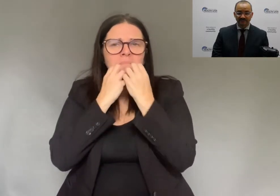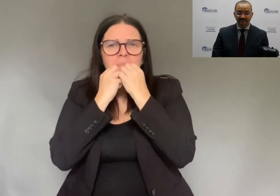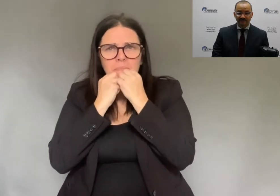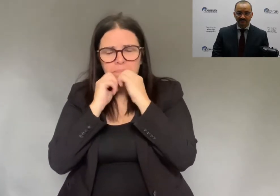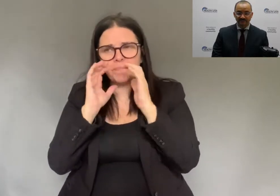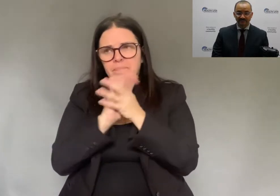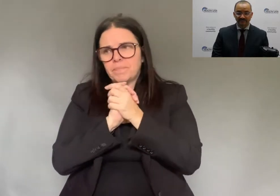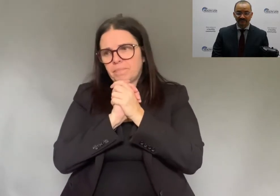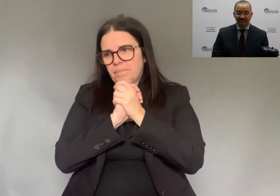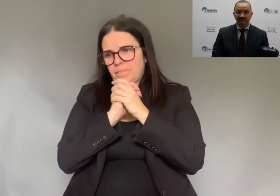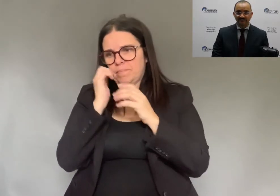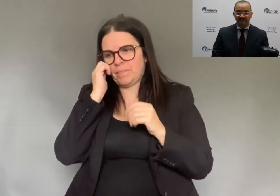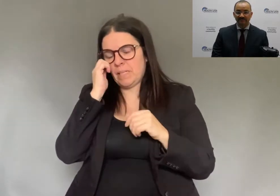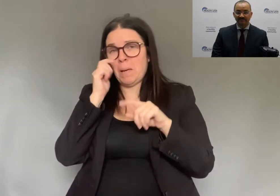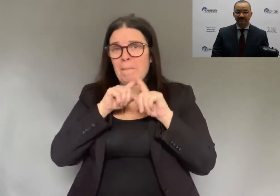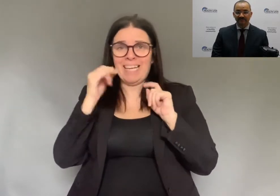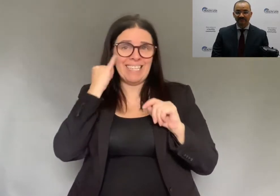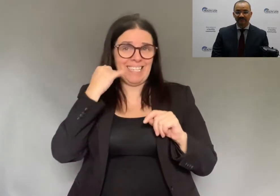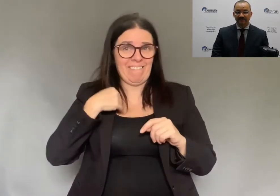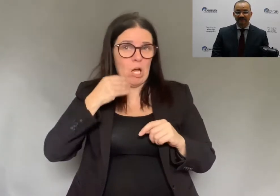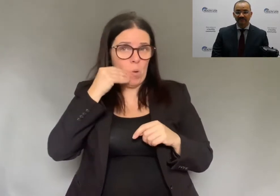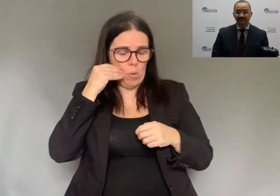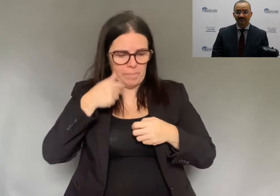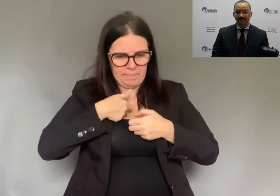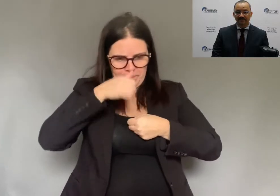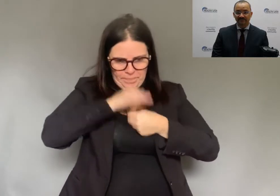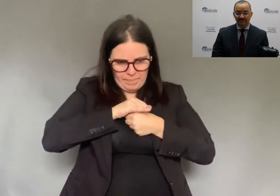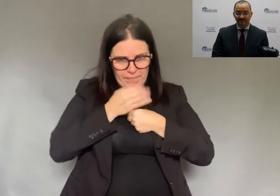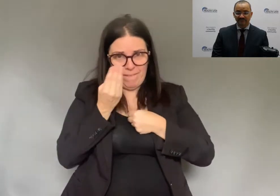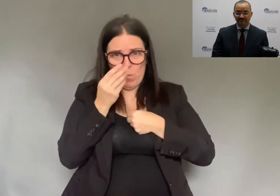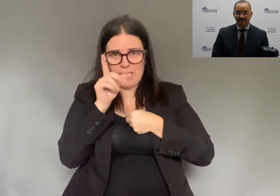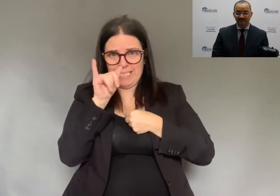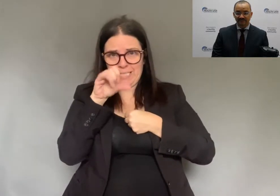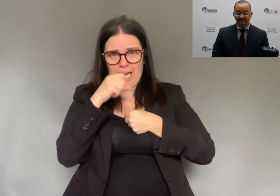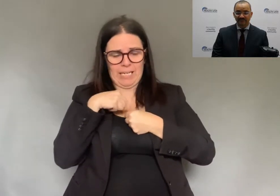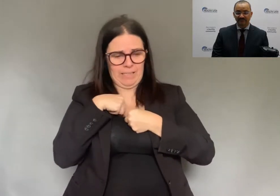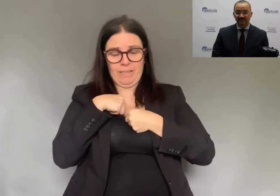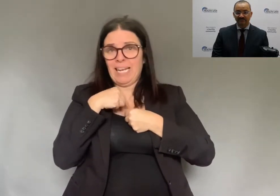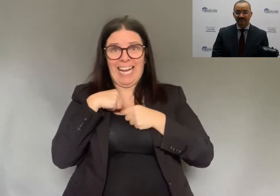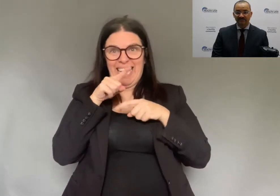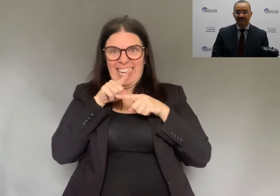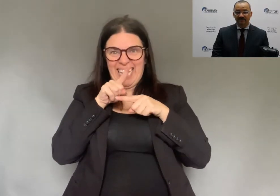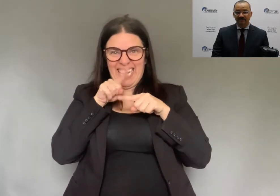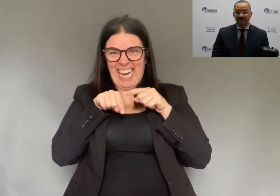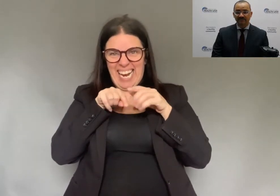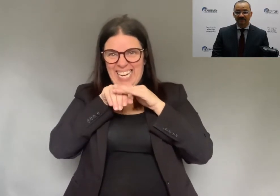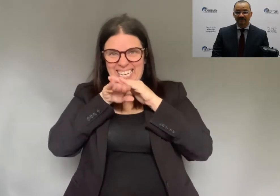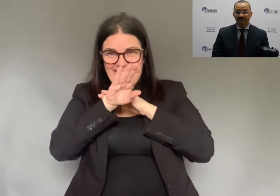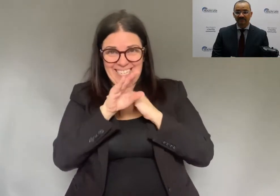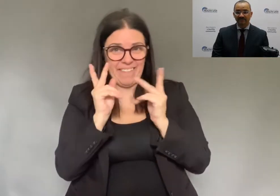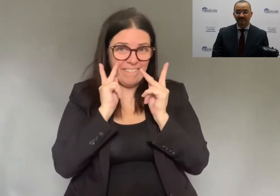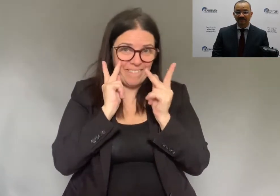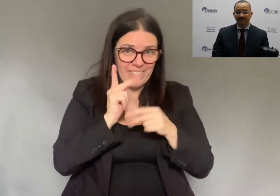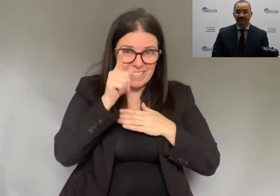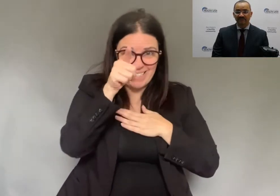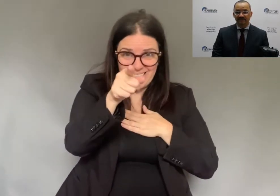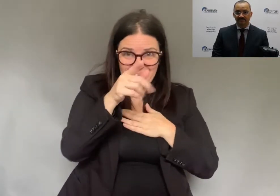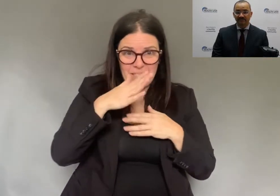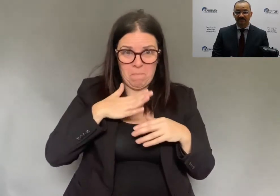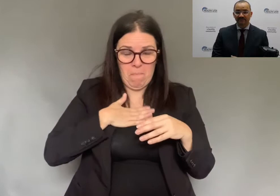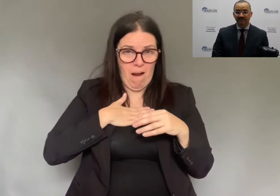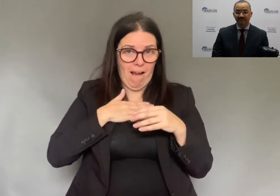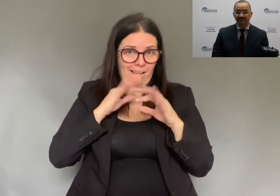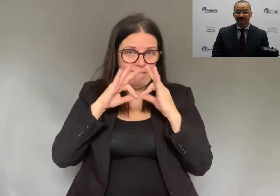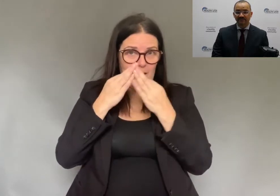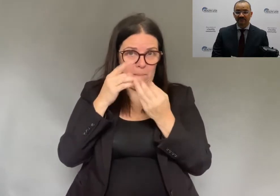I've been quarantined for 14 days, I'm not allowed to go see my loved one. You're advising us not to go out in the community if we don't